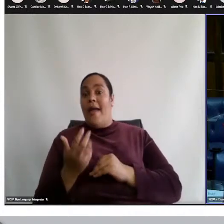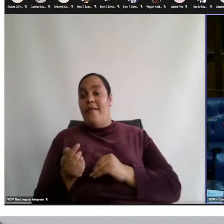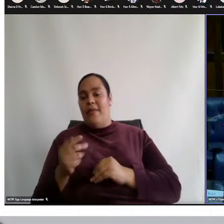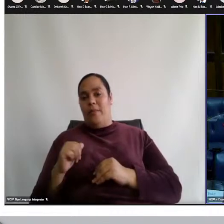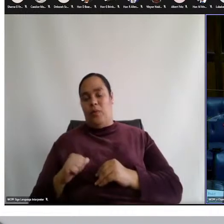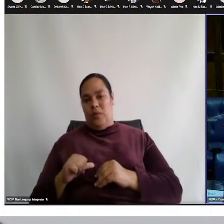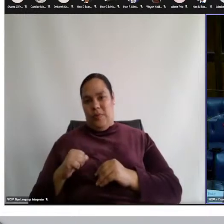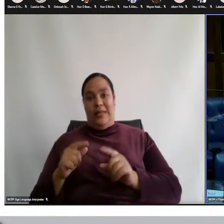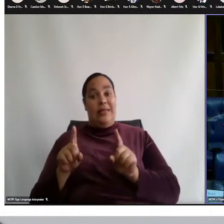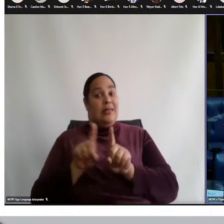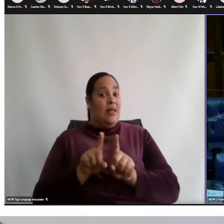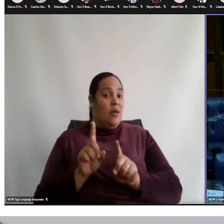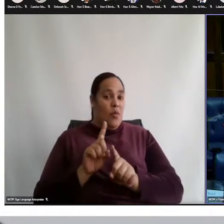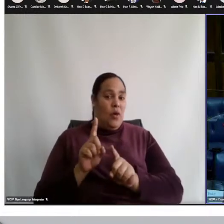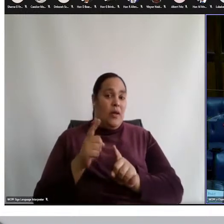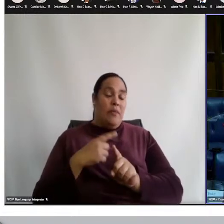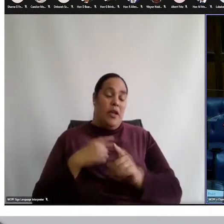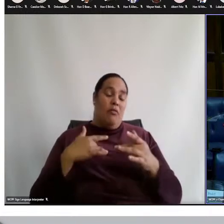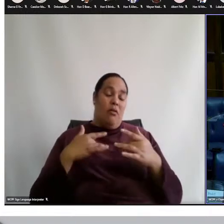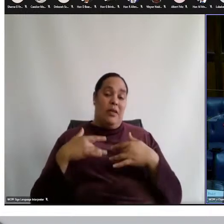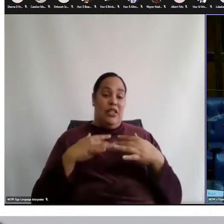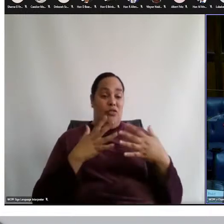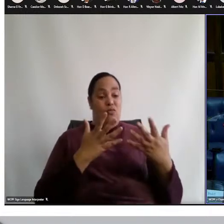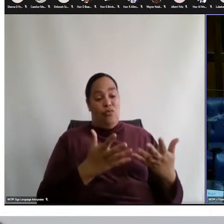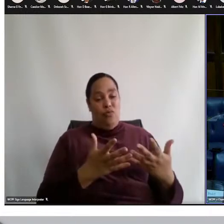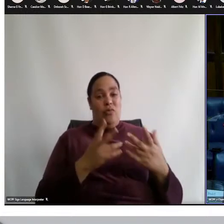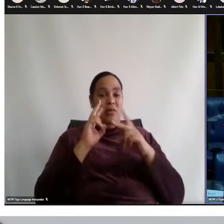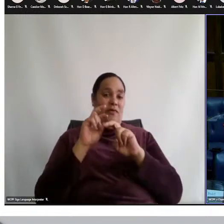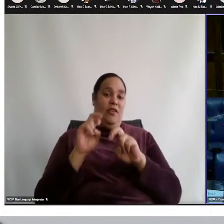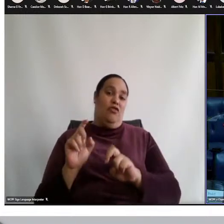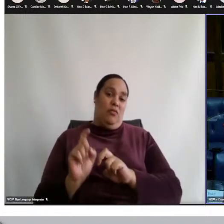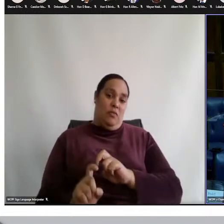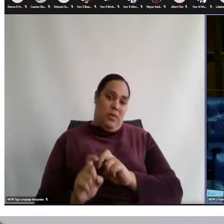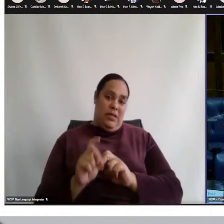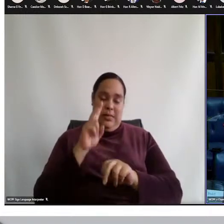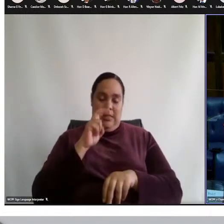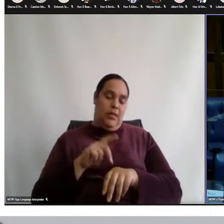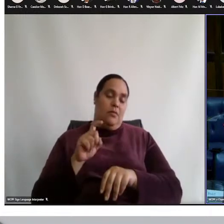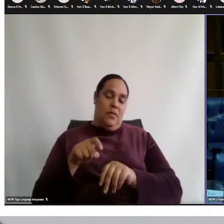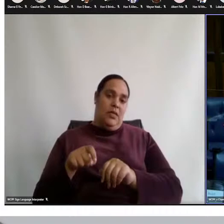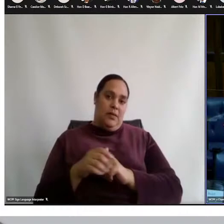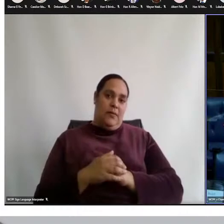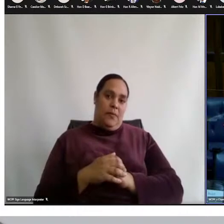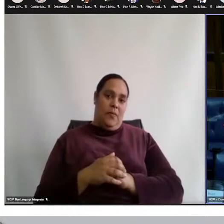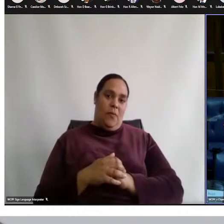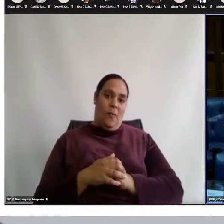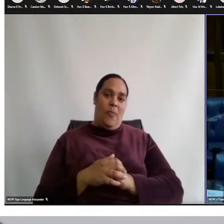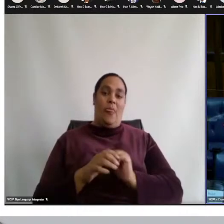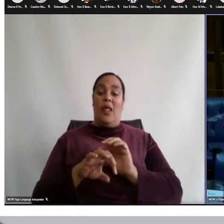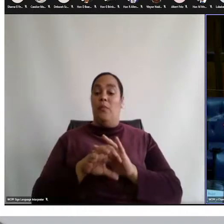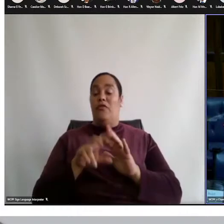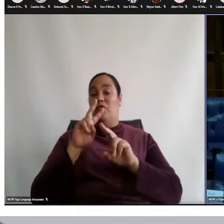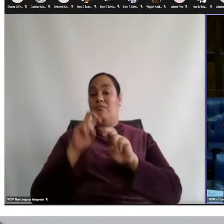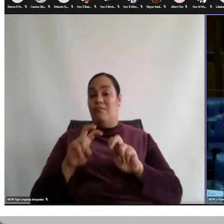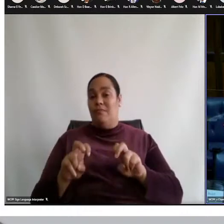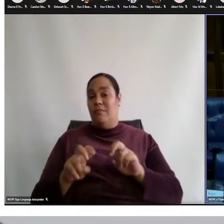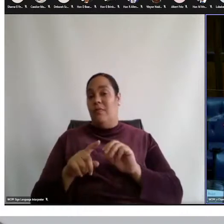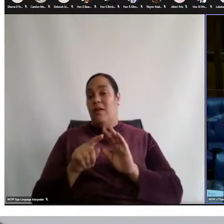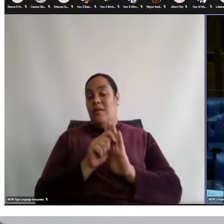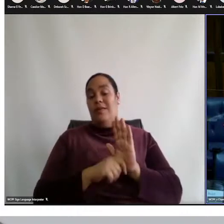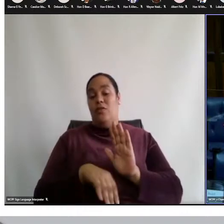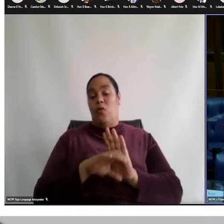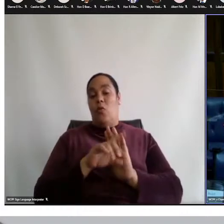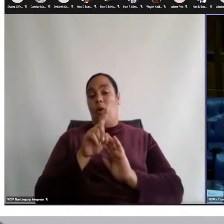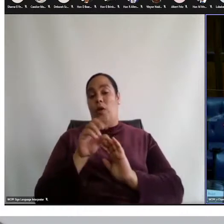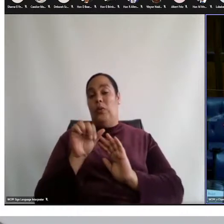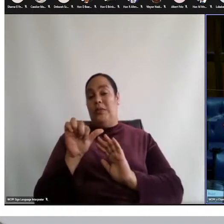two, I consider such an investigation necessary. A provincial investigation in terms of Section